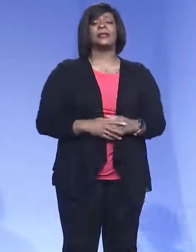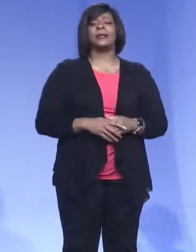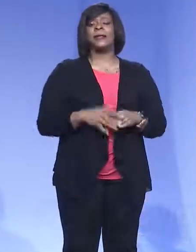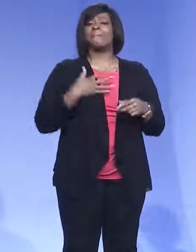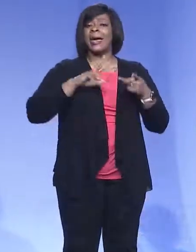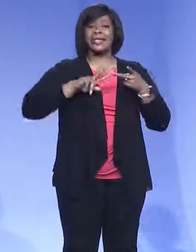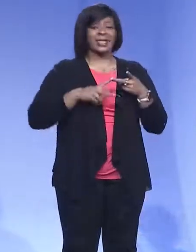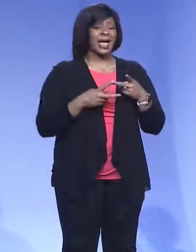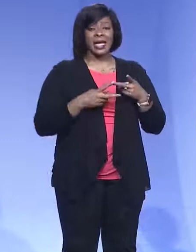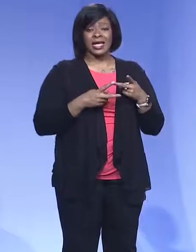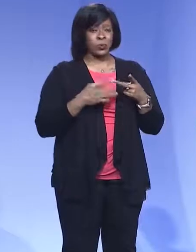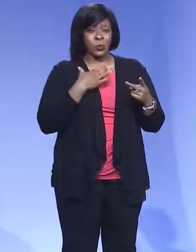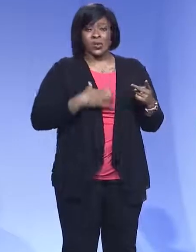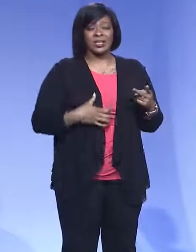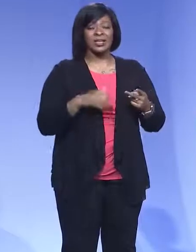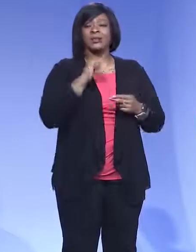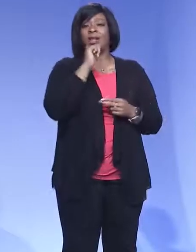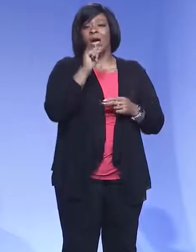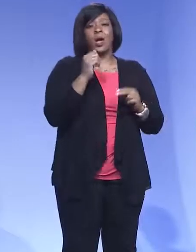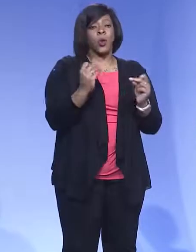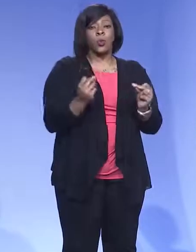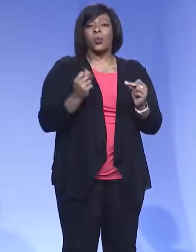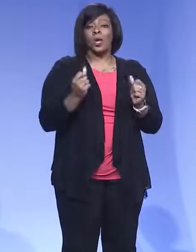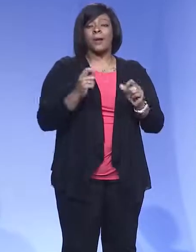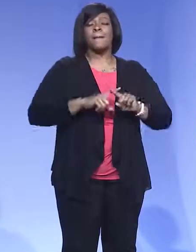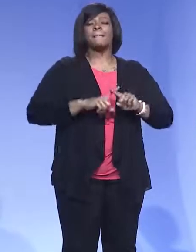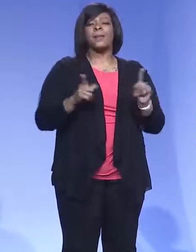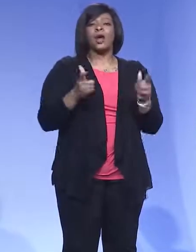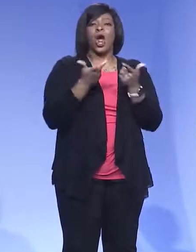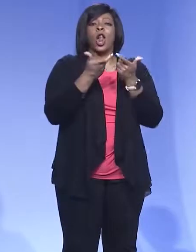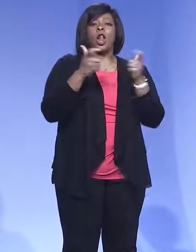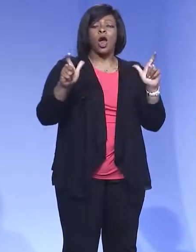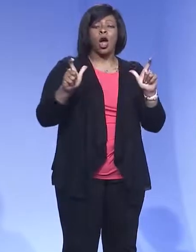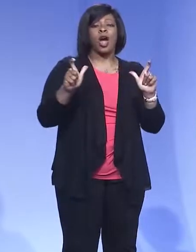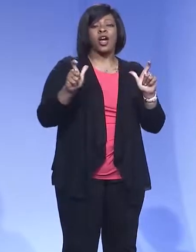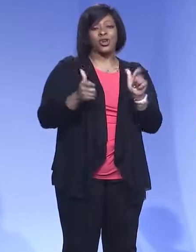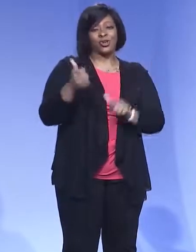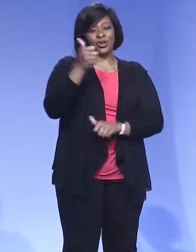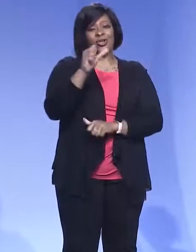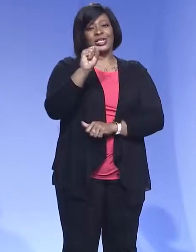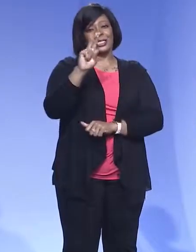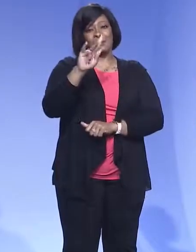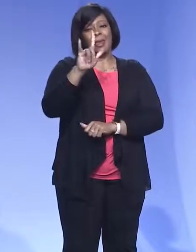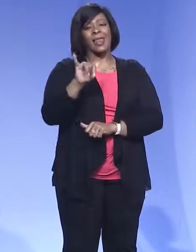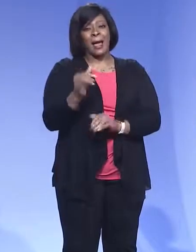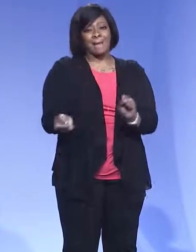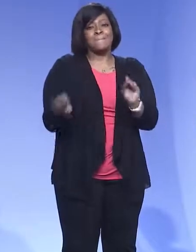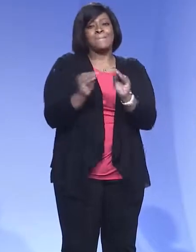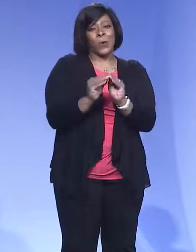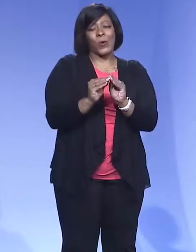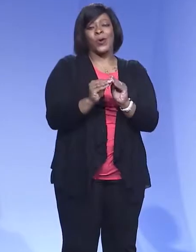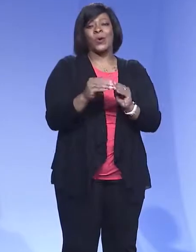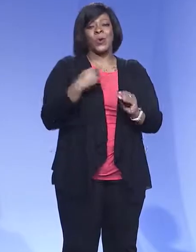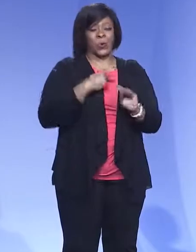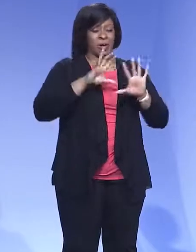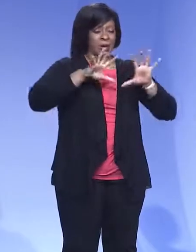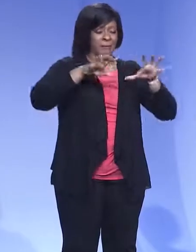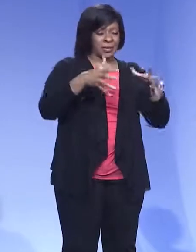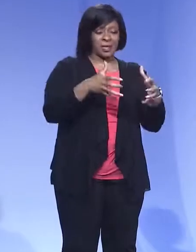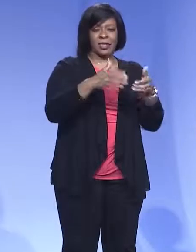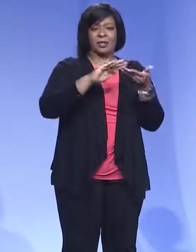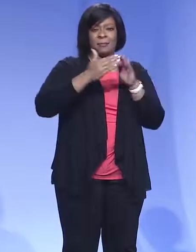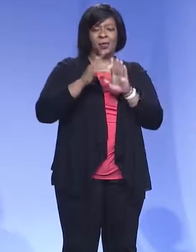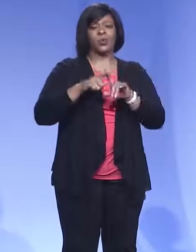The other would be not just quicker, but a larger supply. Again, we have come together as a community